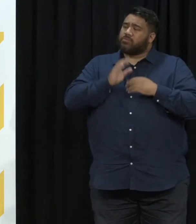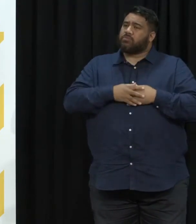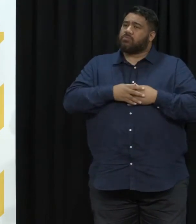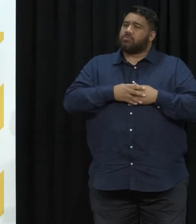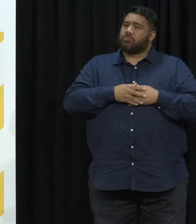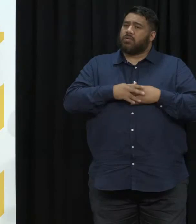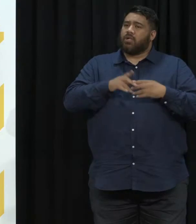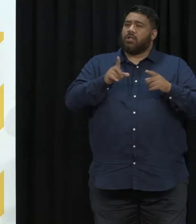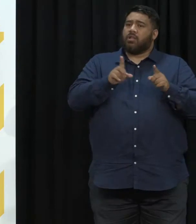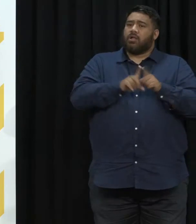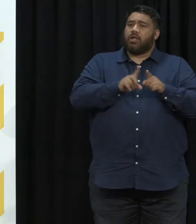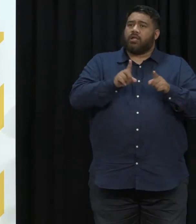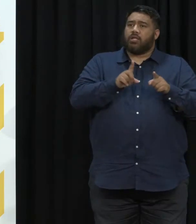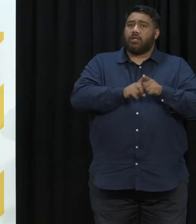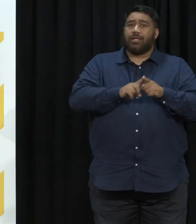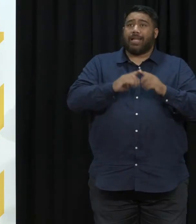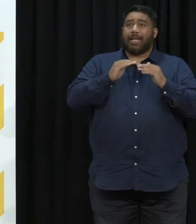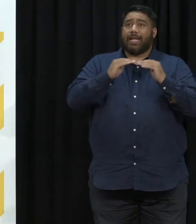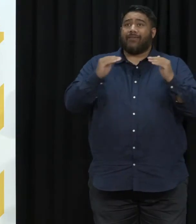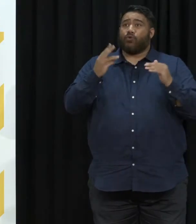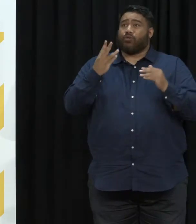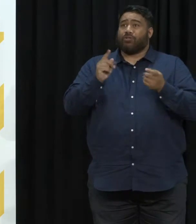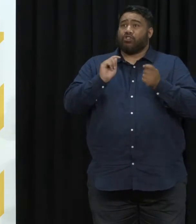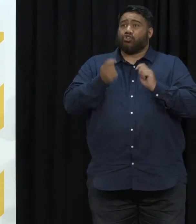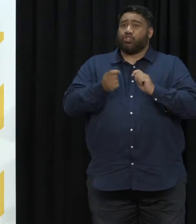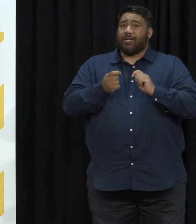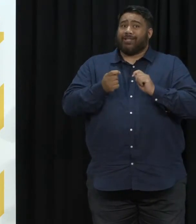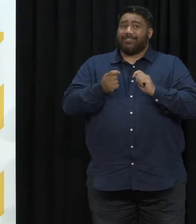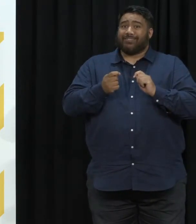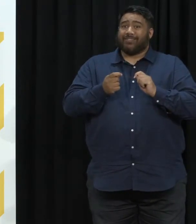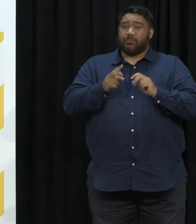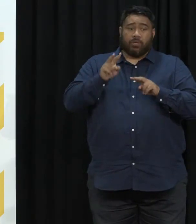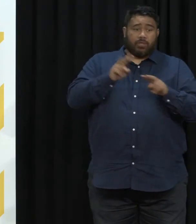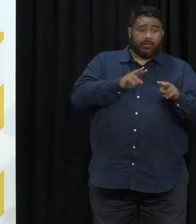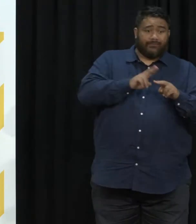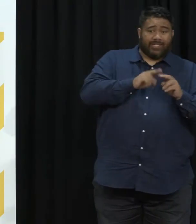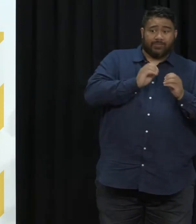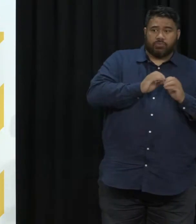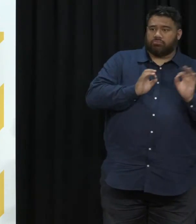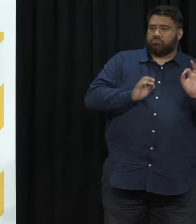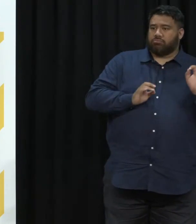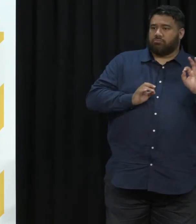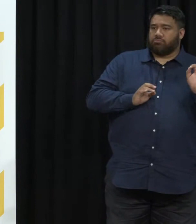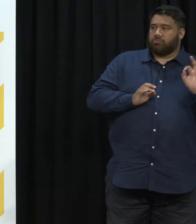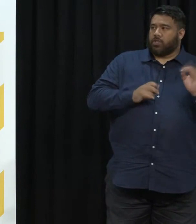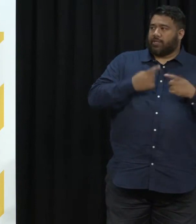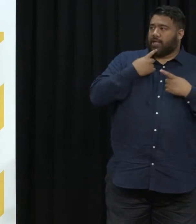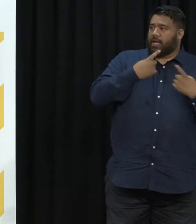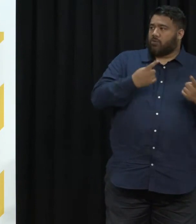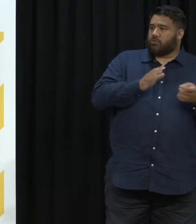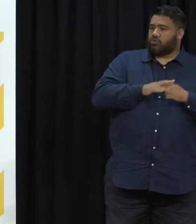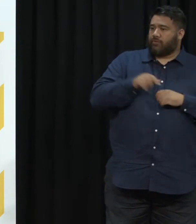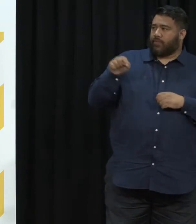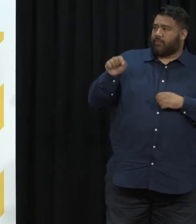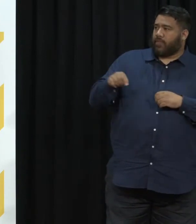have any ads about the level 3 changes, and wouldn't that be a good tool if you're trying to target people who perhaps aren't necessarily watching the news or having